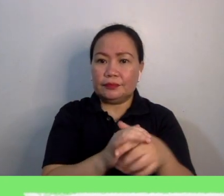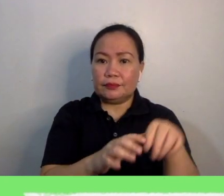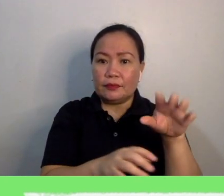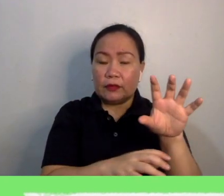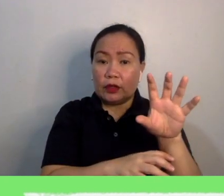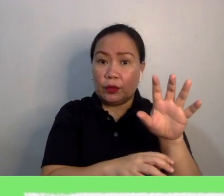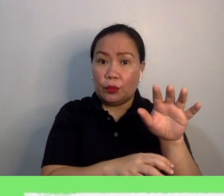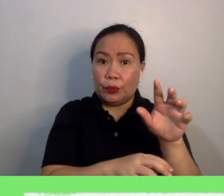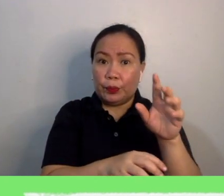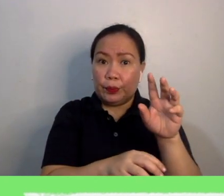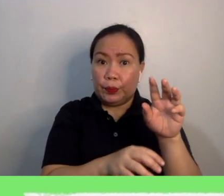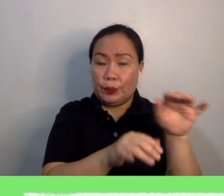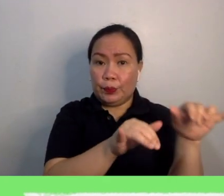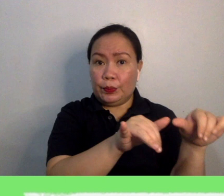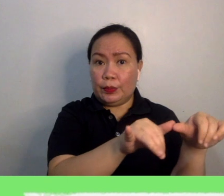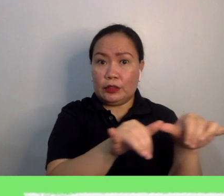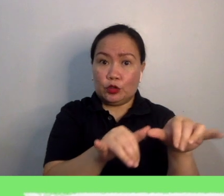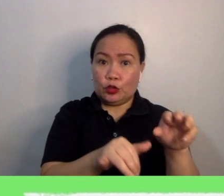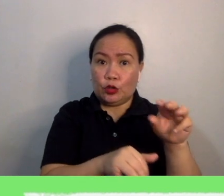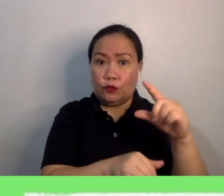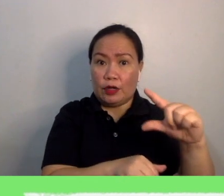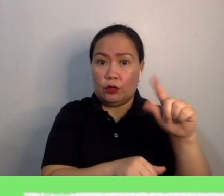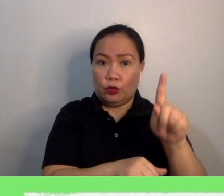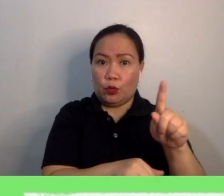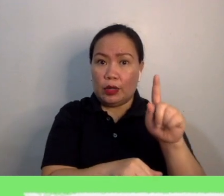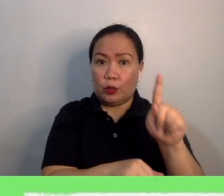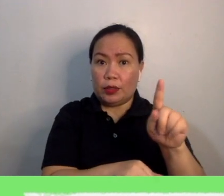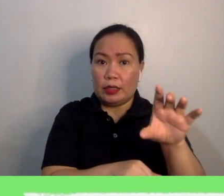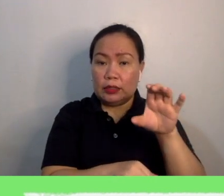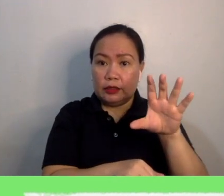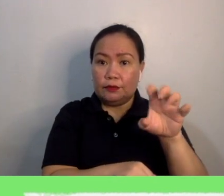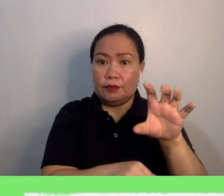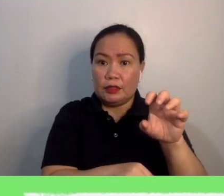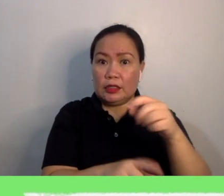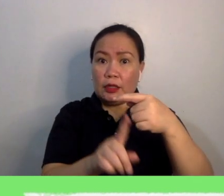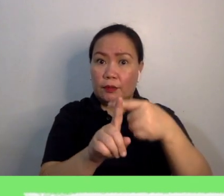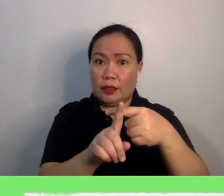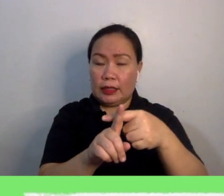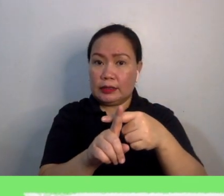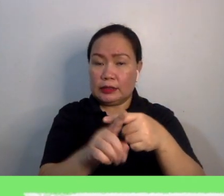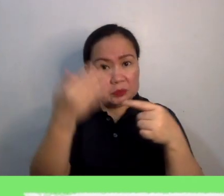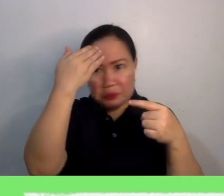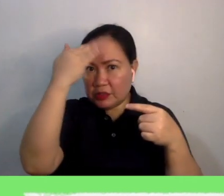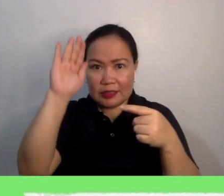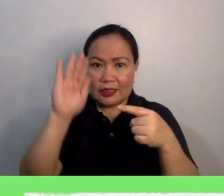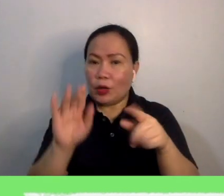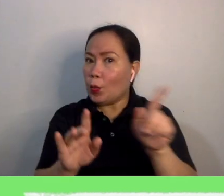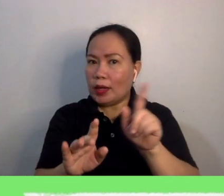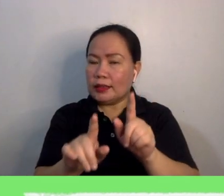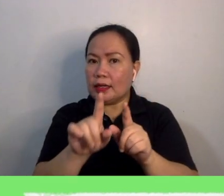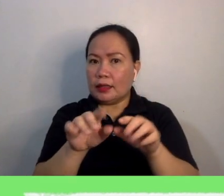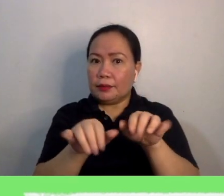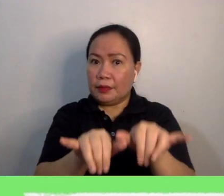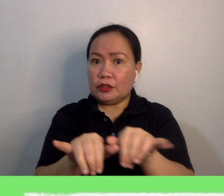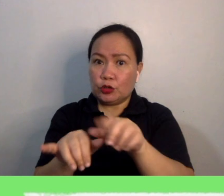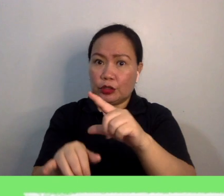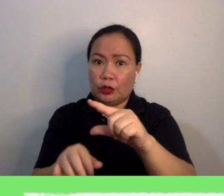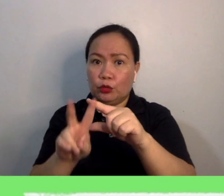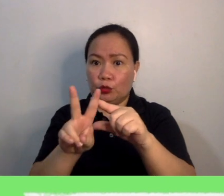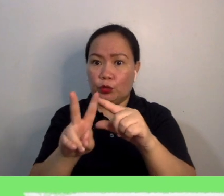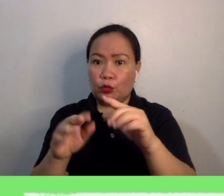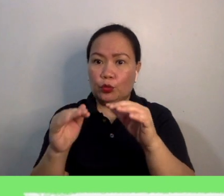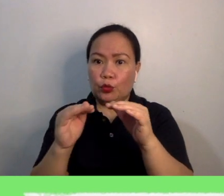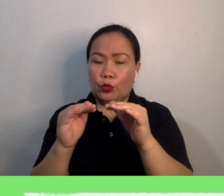115. So, measure ni angle 2. Okay? So, the measure of angle 2 is equal